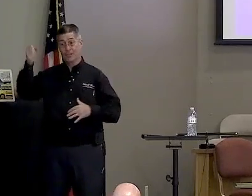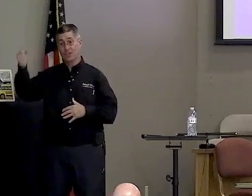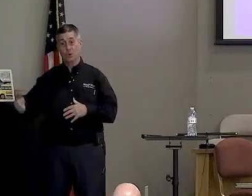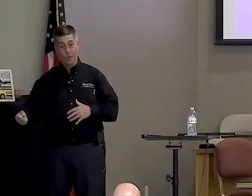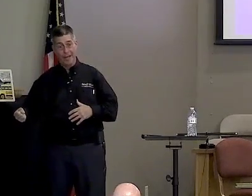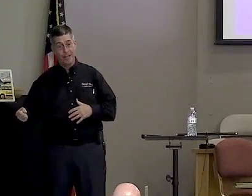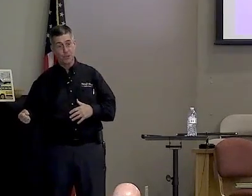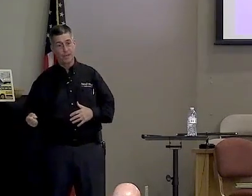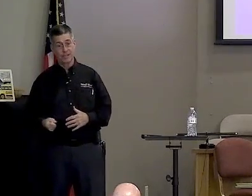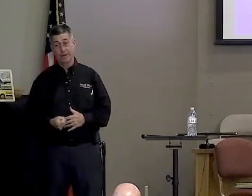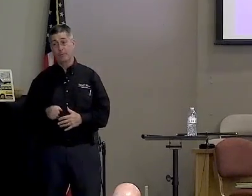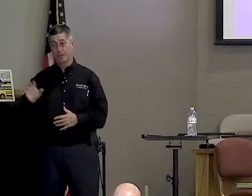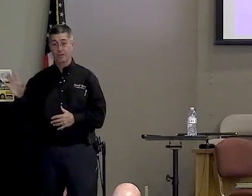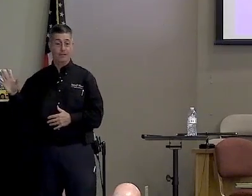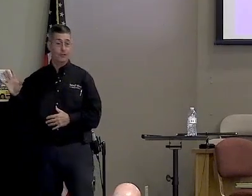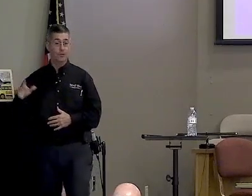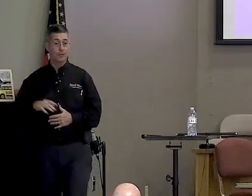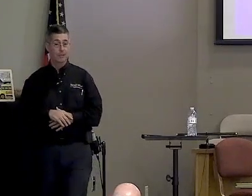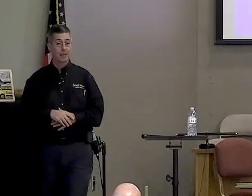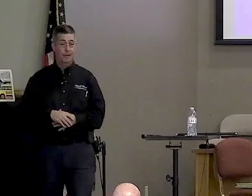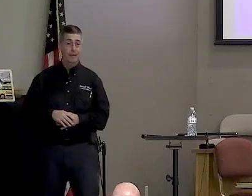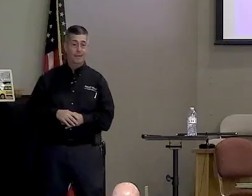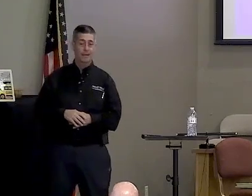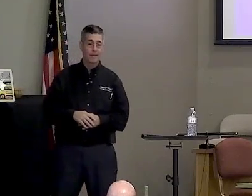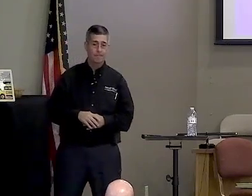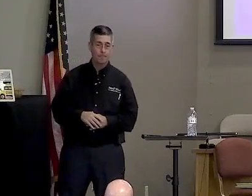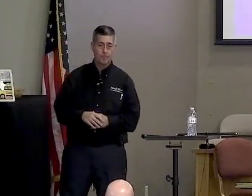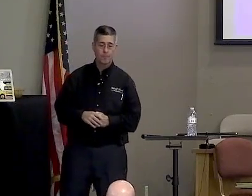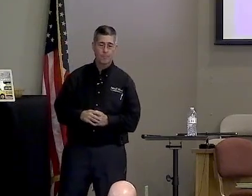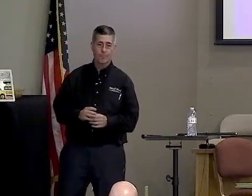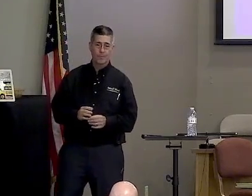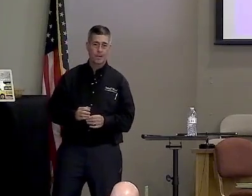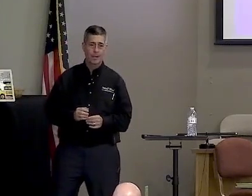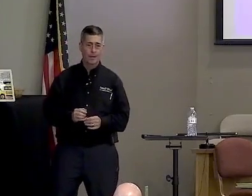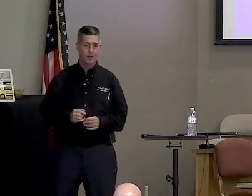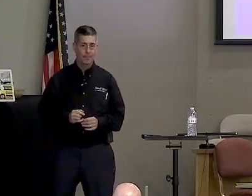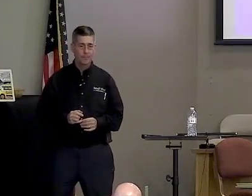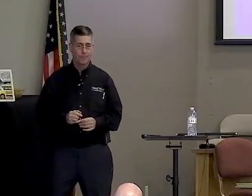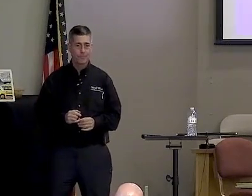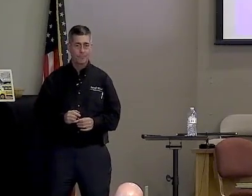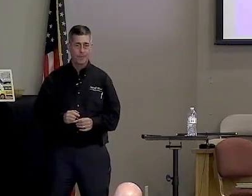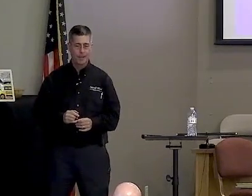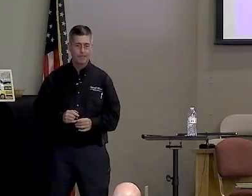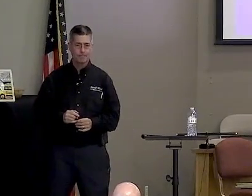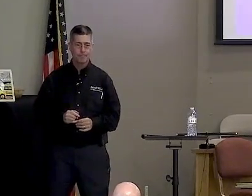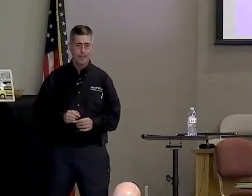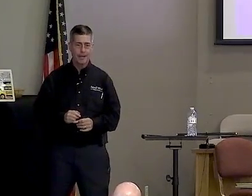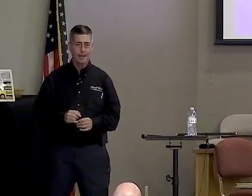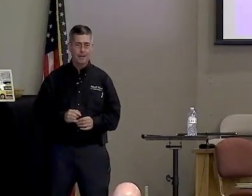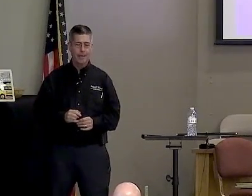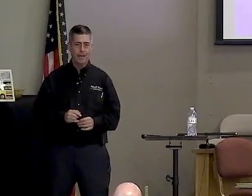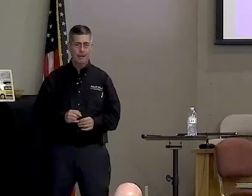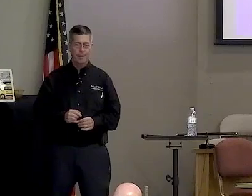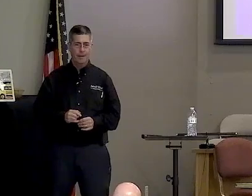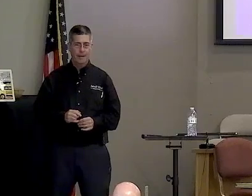is the way it is because everybody's individual. It's just that I feel that way. Yeah, yeah. It's rather,